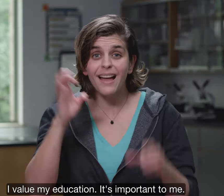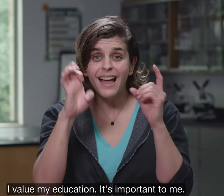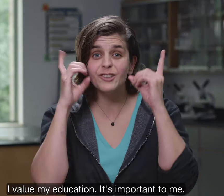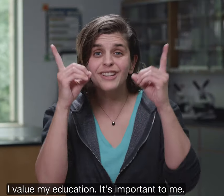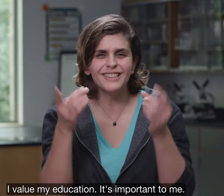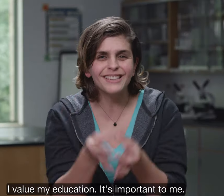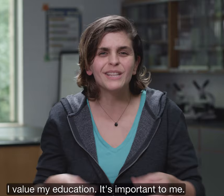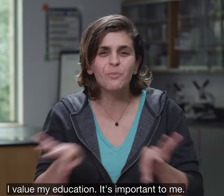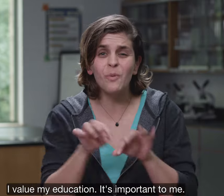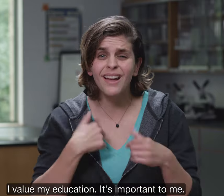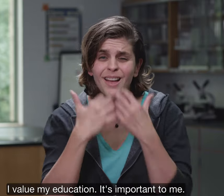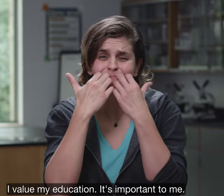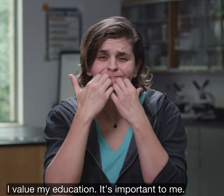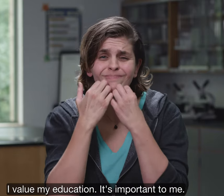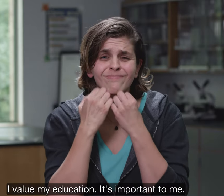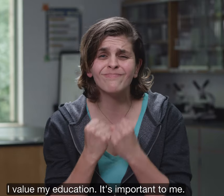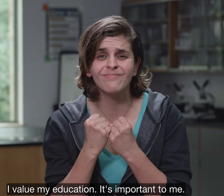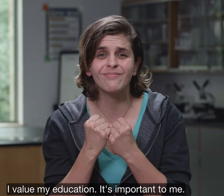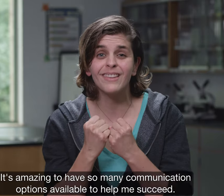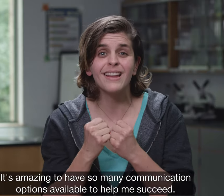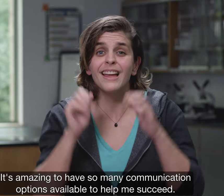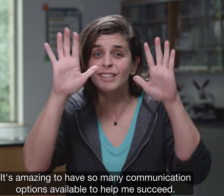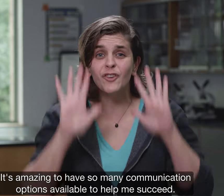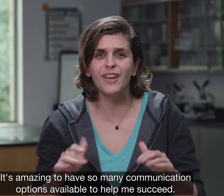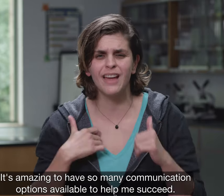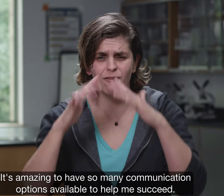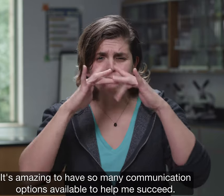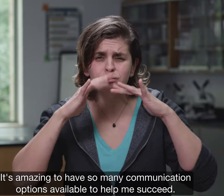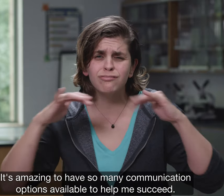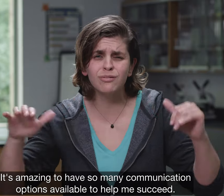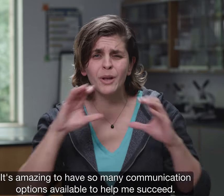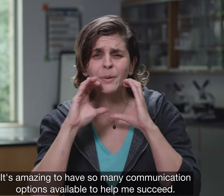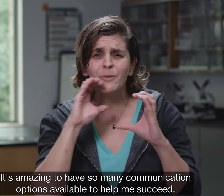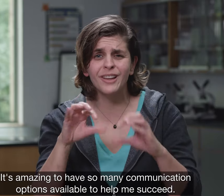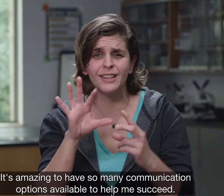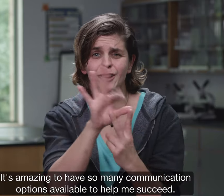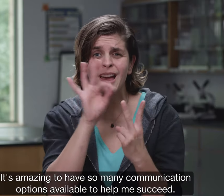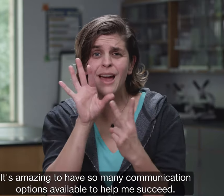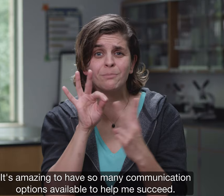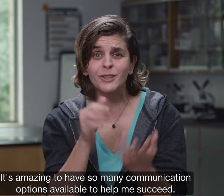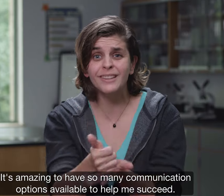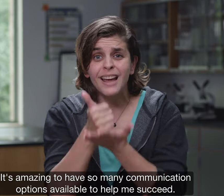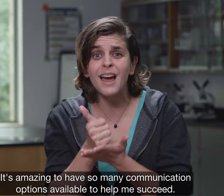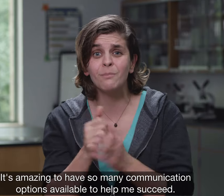I value my education. It's important to me. It's amazing to have so many communication options available to help me succeed.